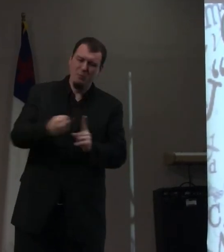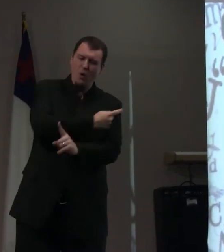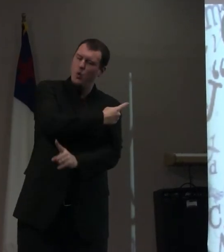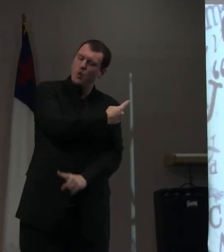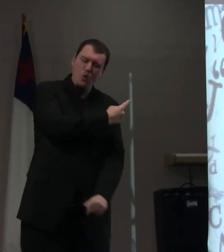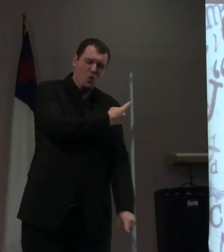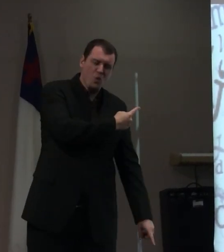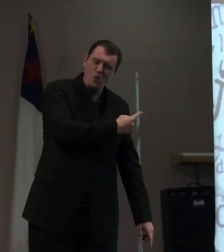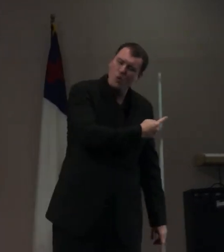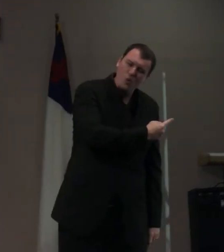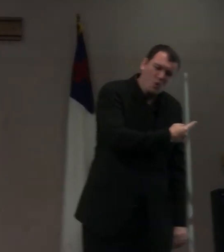point.